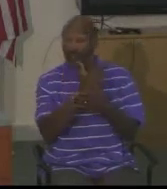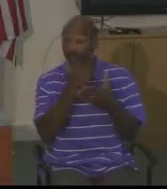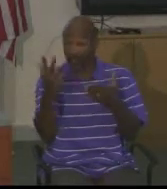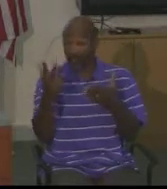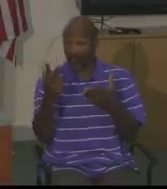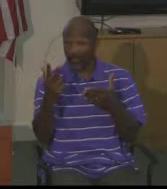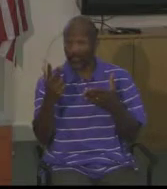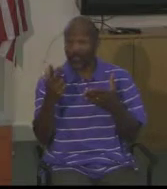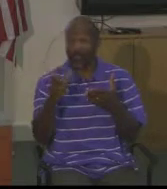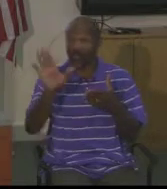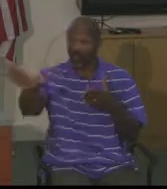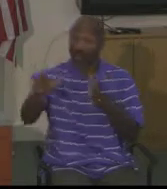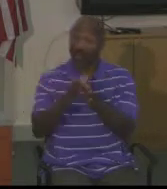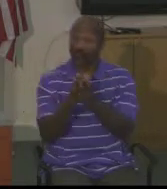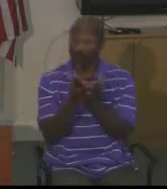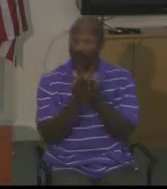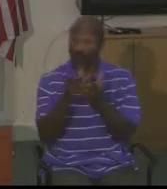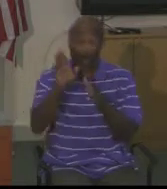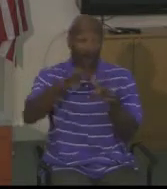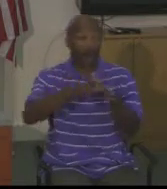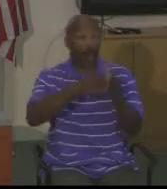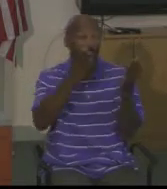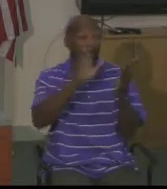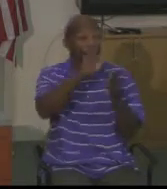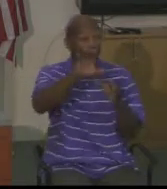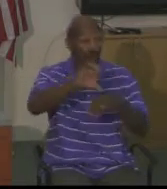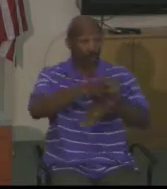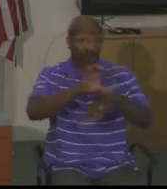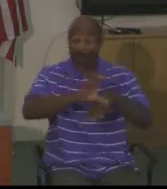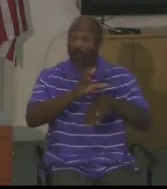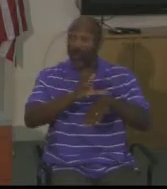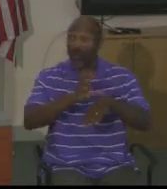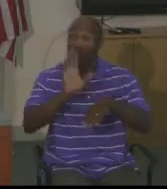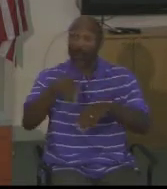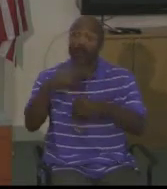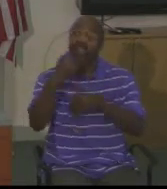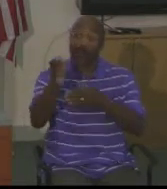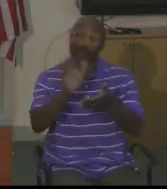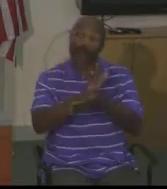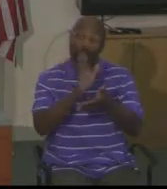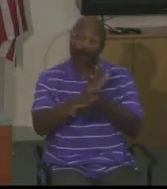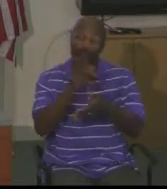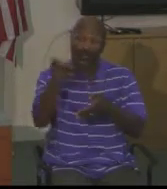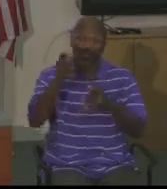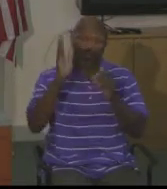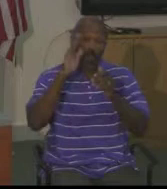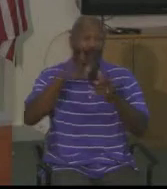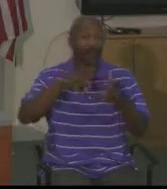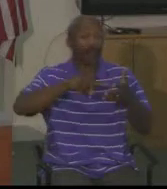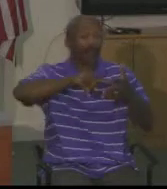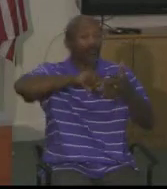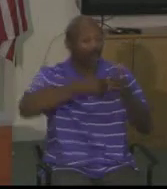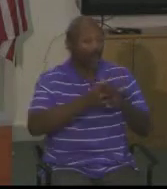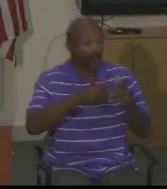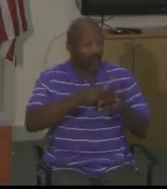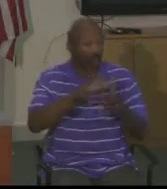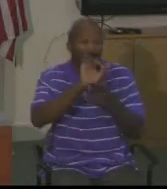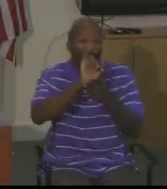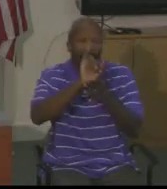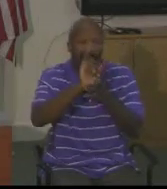you're going to take your little book, you're going to open your computer, and I'm going to give you a sheet, and you're going to identify all the